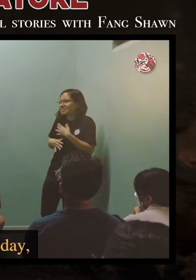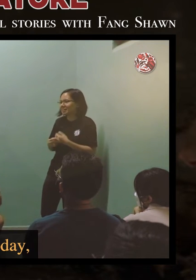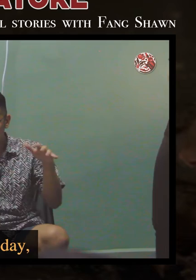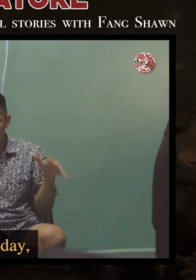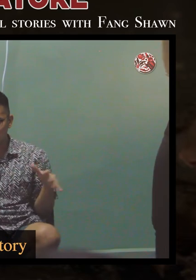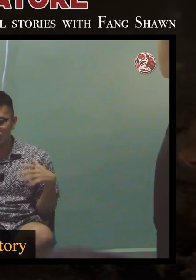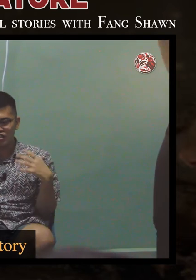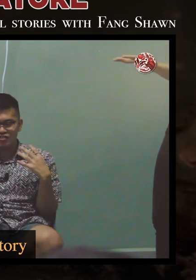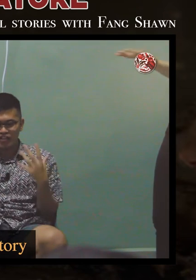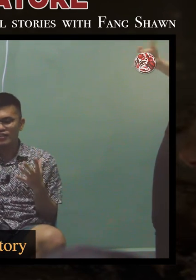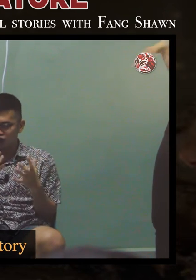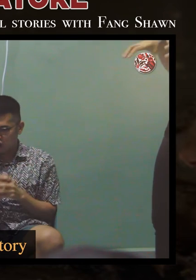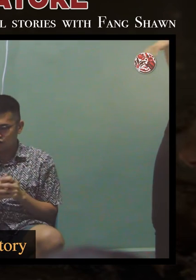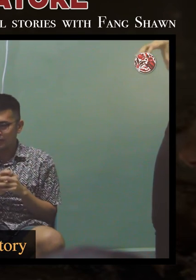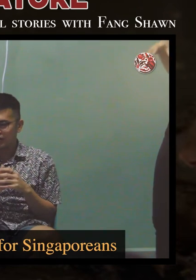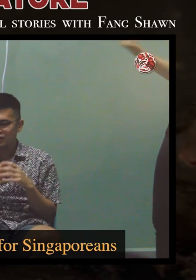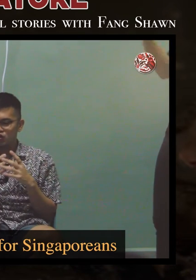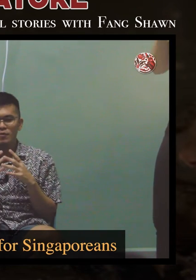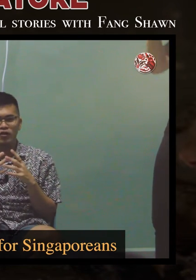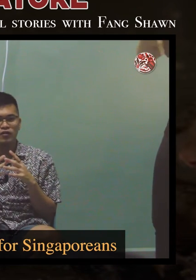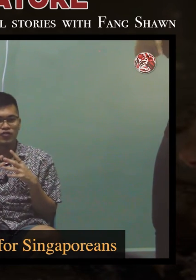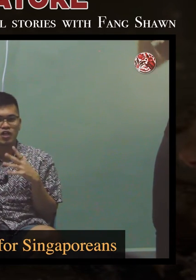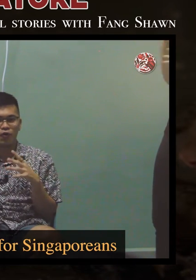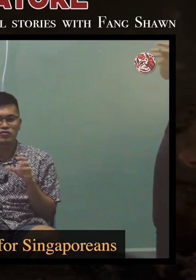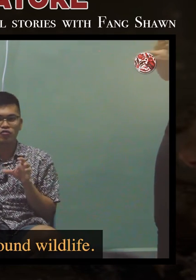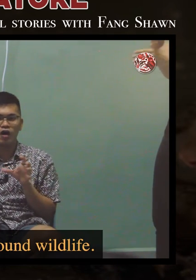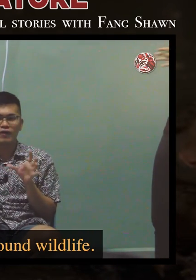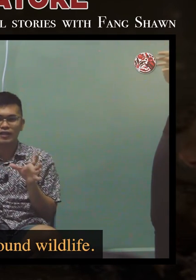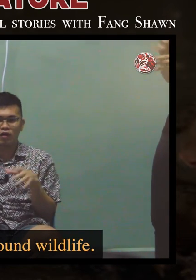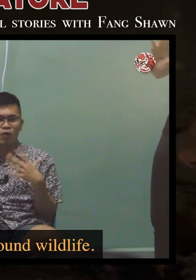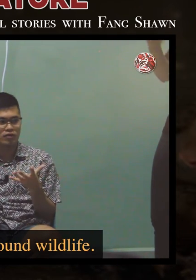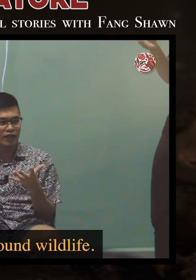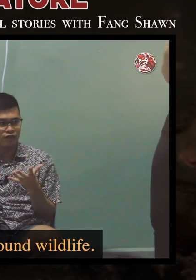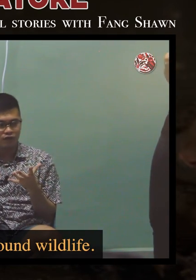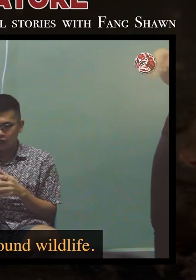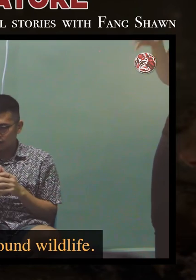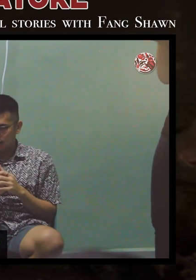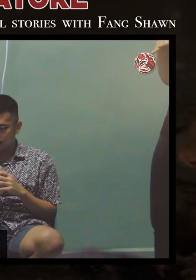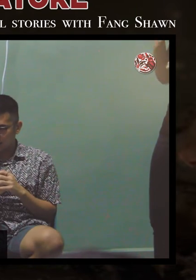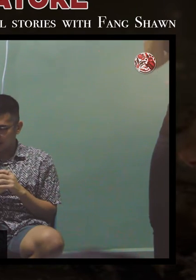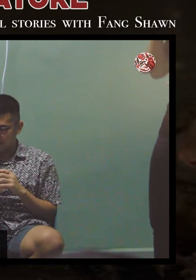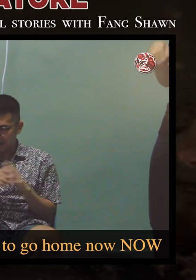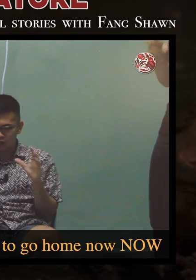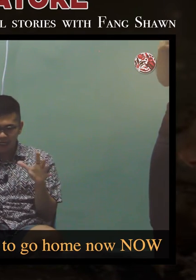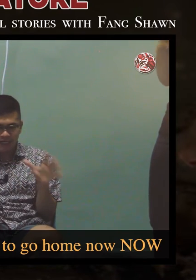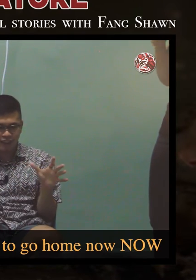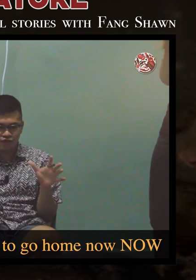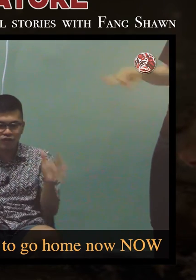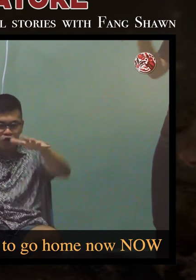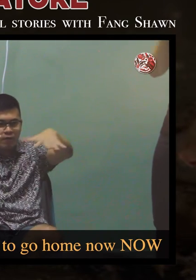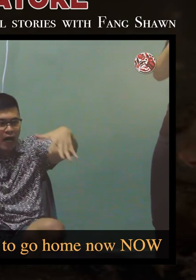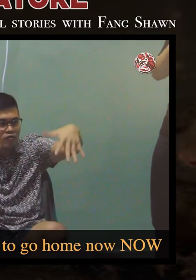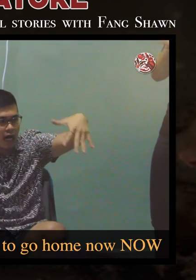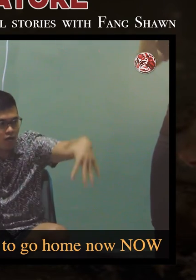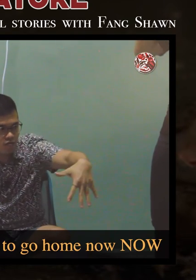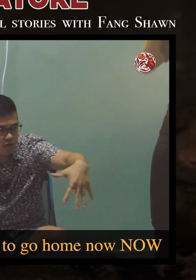So till today, I actually share this story because it's so important for Singaporeans to know how to act around wildlife. Correct? I get it. If you need to